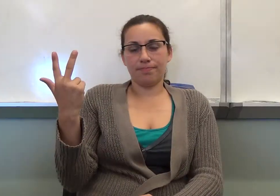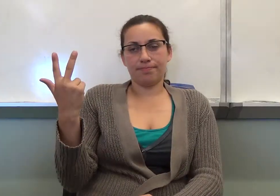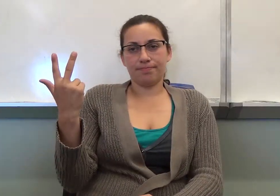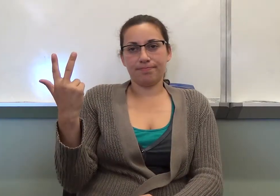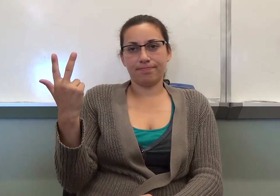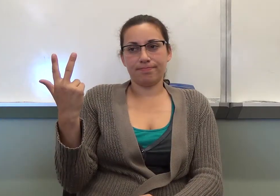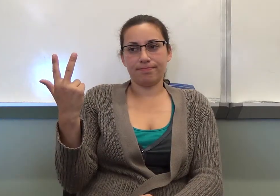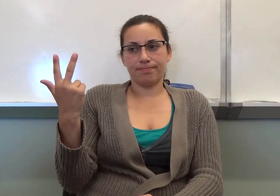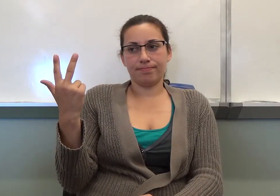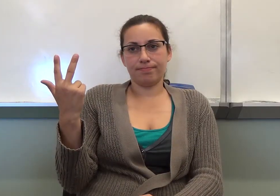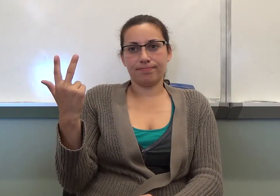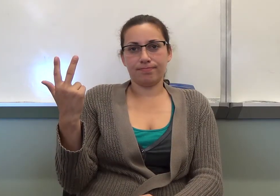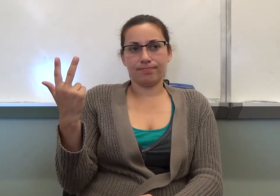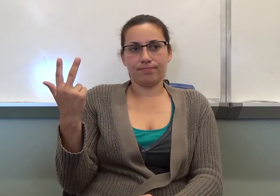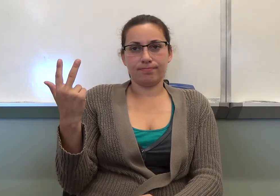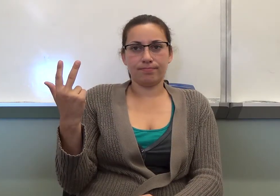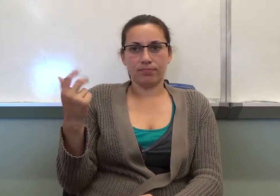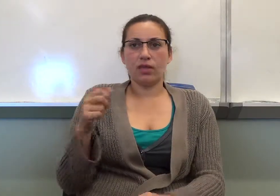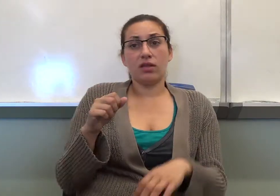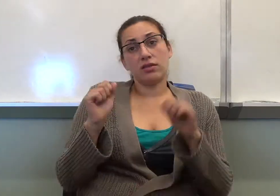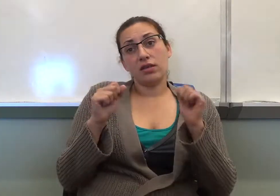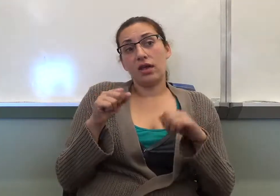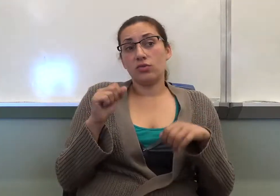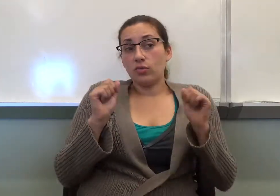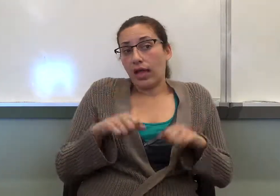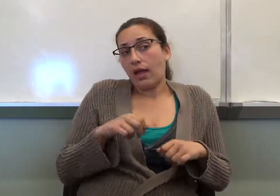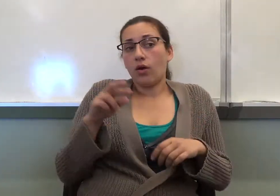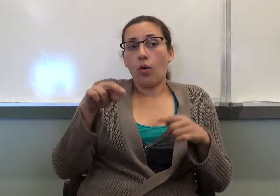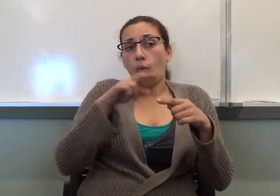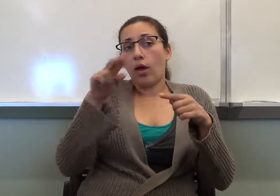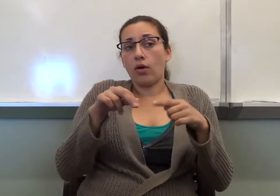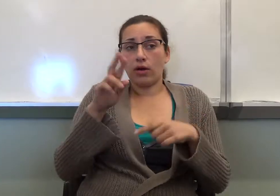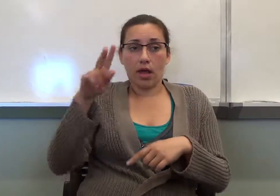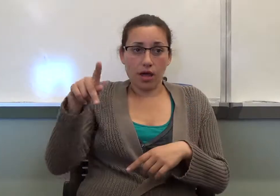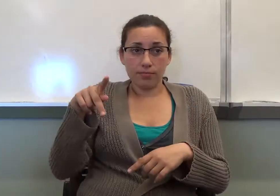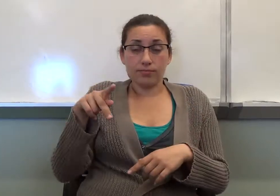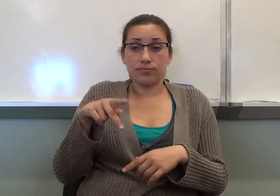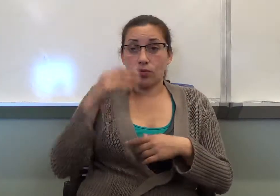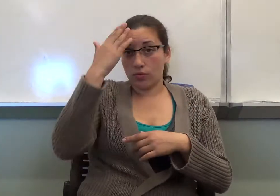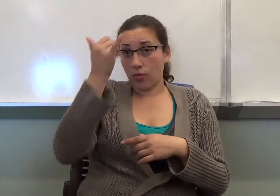rounding it to the hundredths position. And the reason is, you're rounding pi to the hundredths.